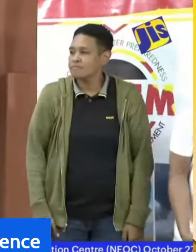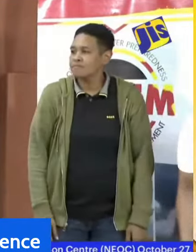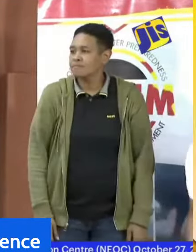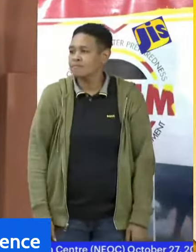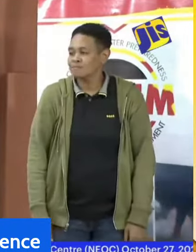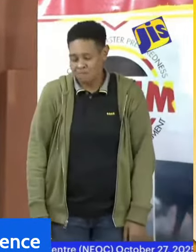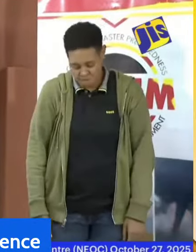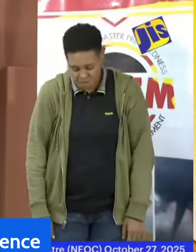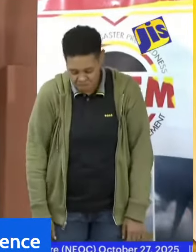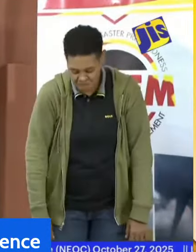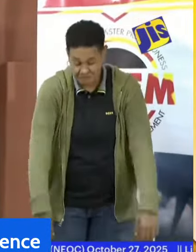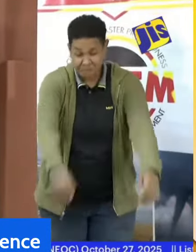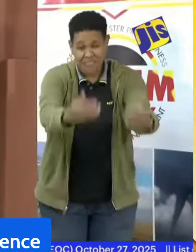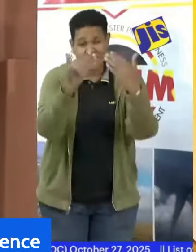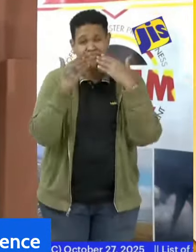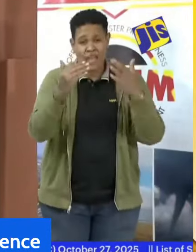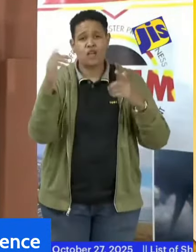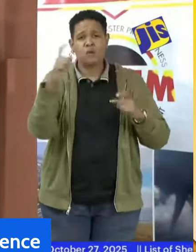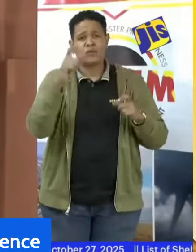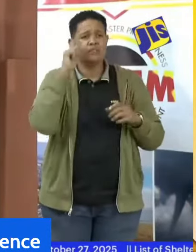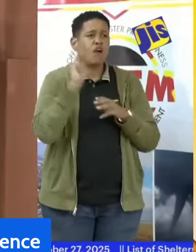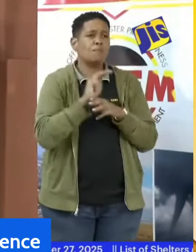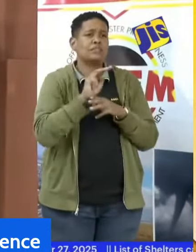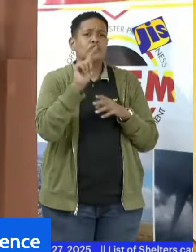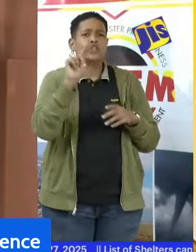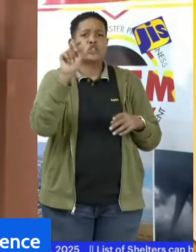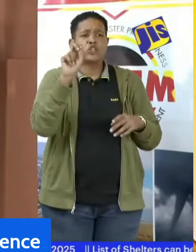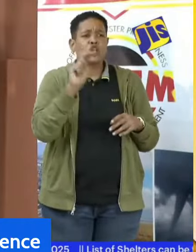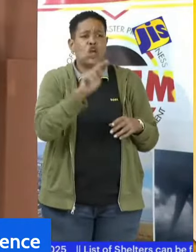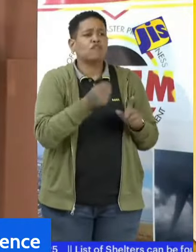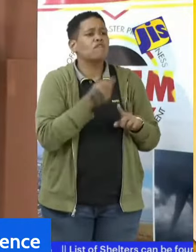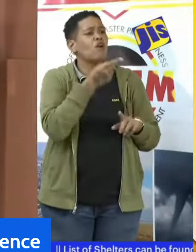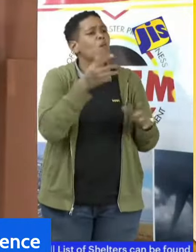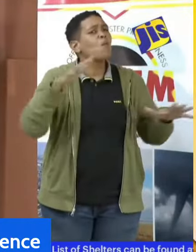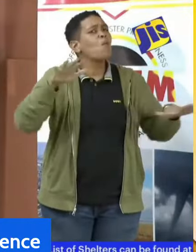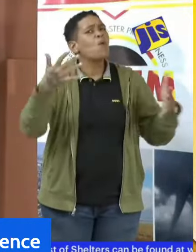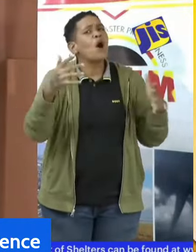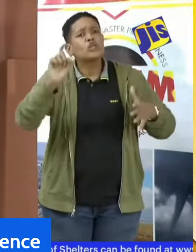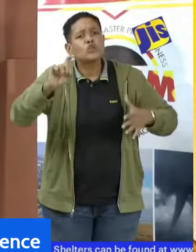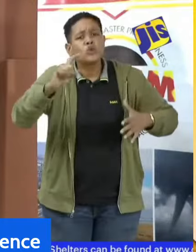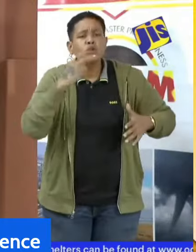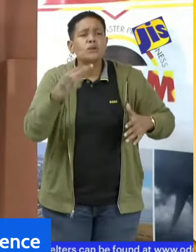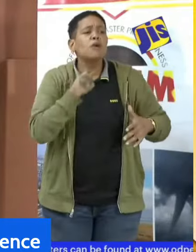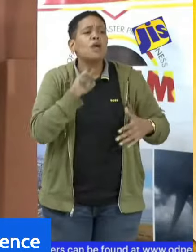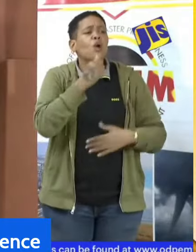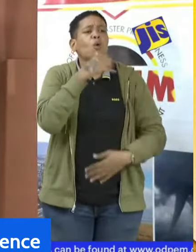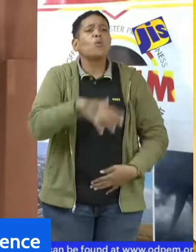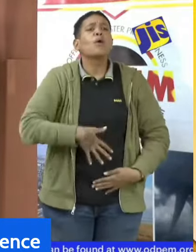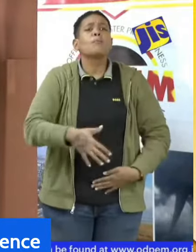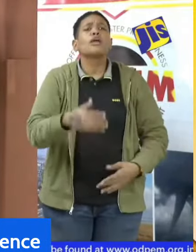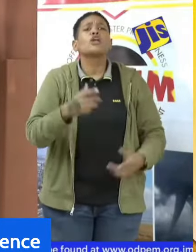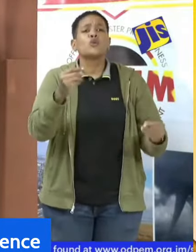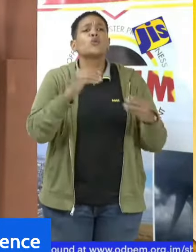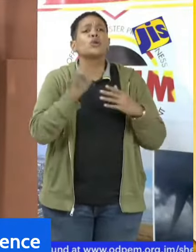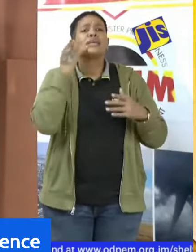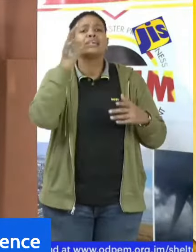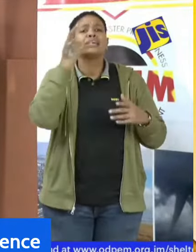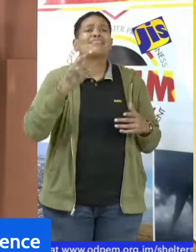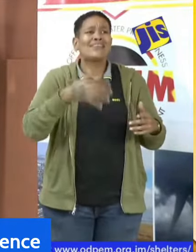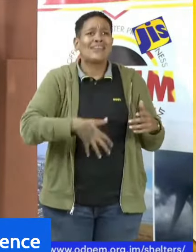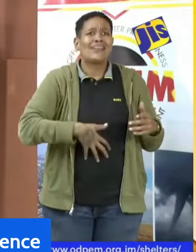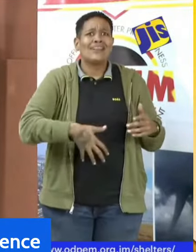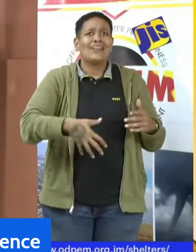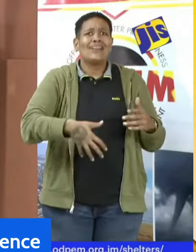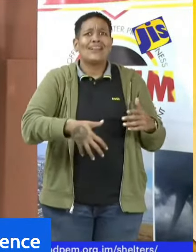Thank you very much. I have a question from Minister Tufton. It's on what should pregnant women do if you're in an advanced state